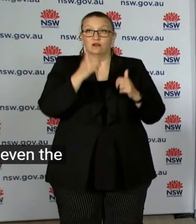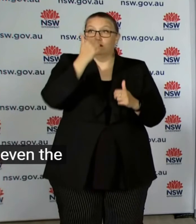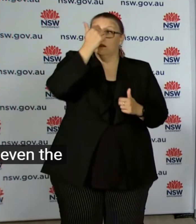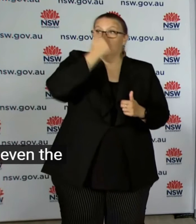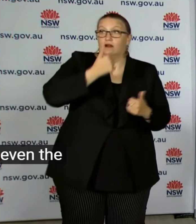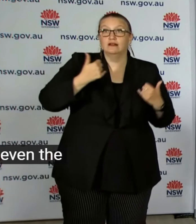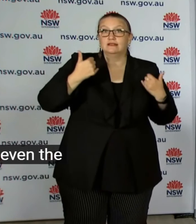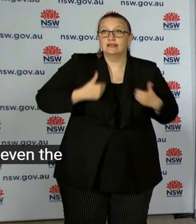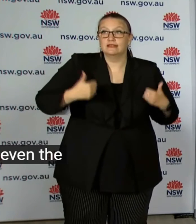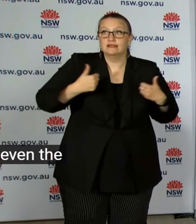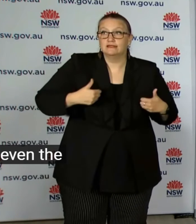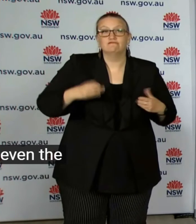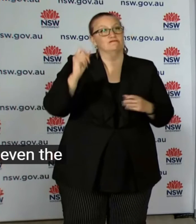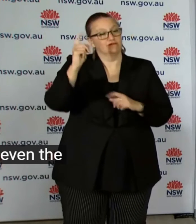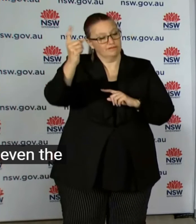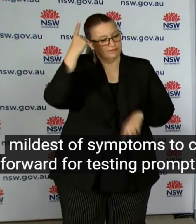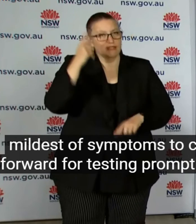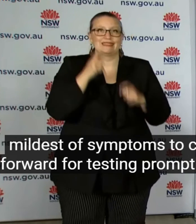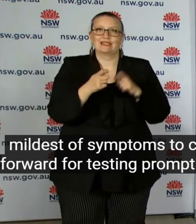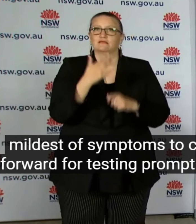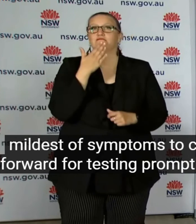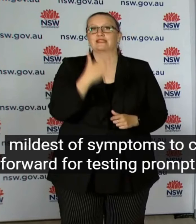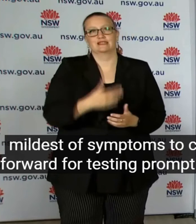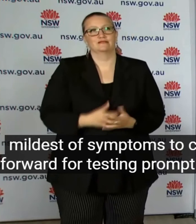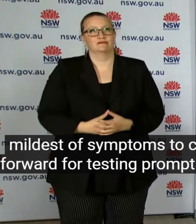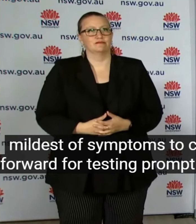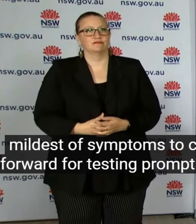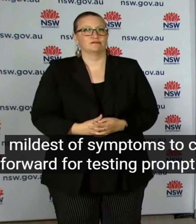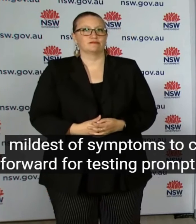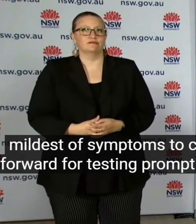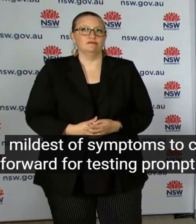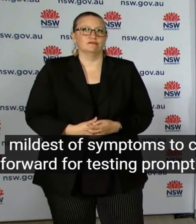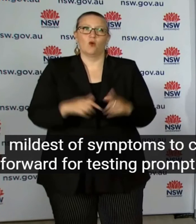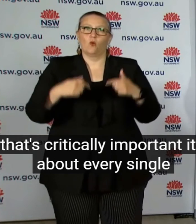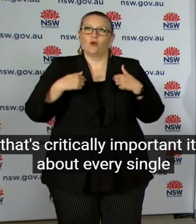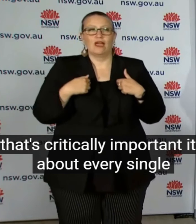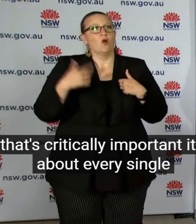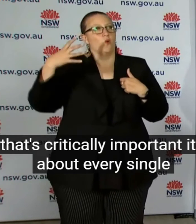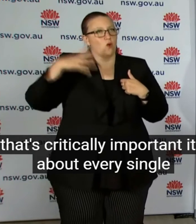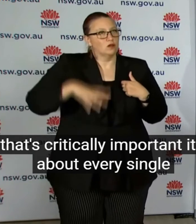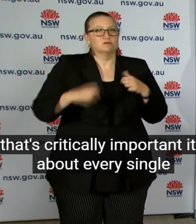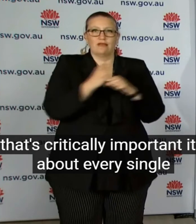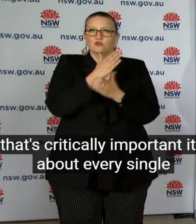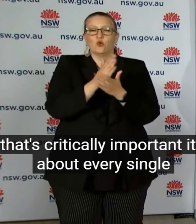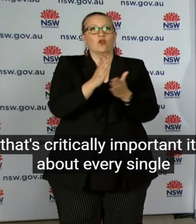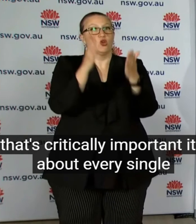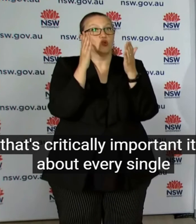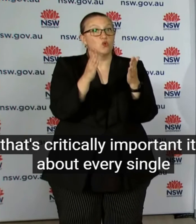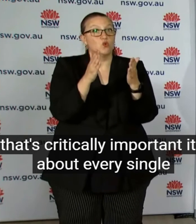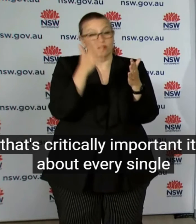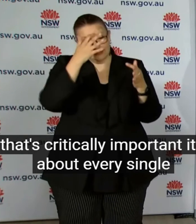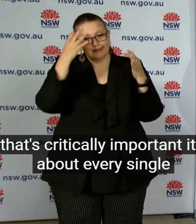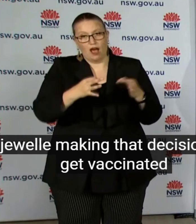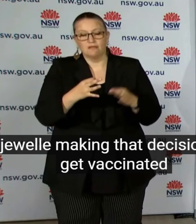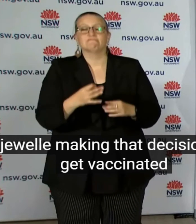come forward for testing promptly, and that's critically important. It's about every single individual making that decision to get